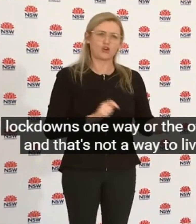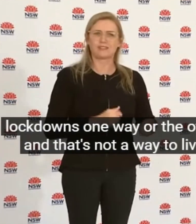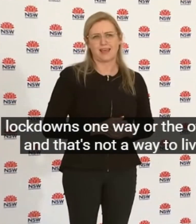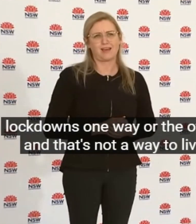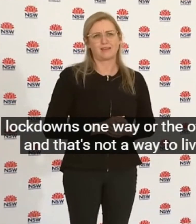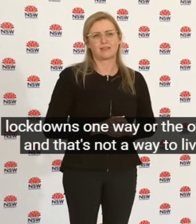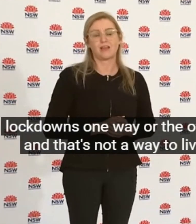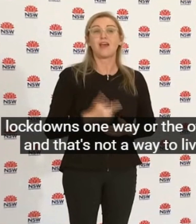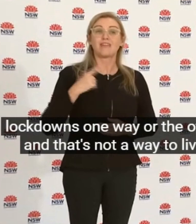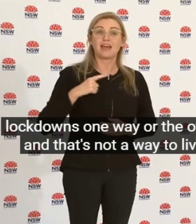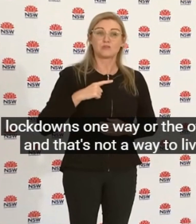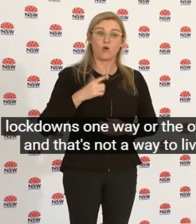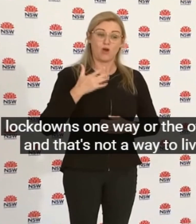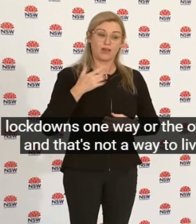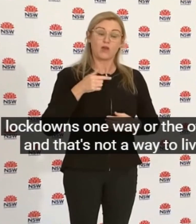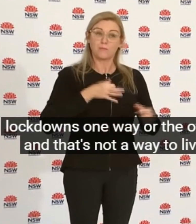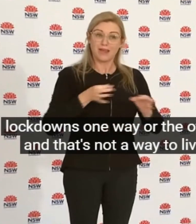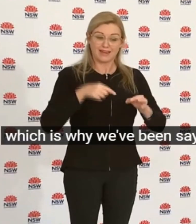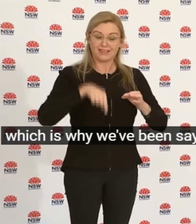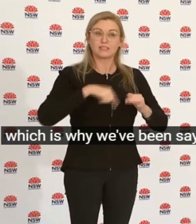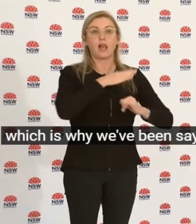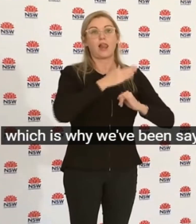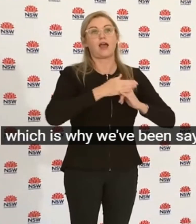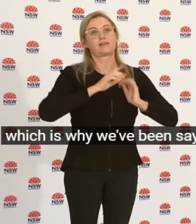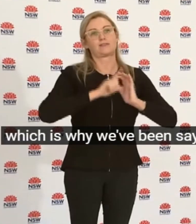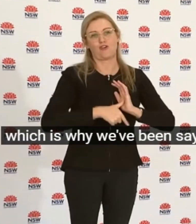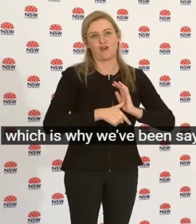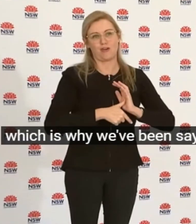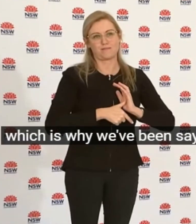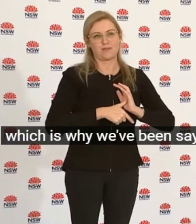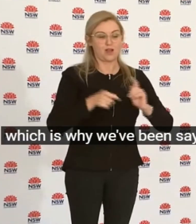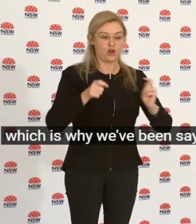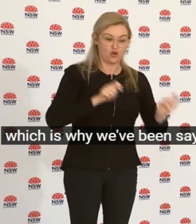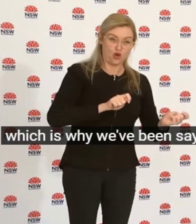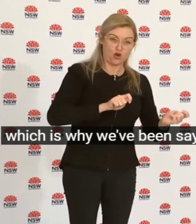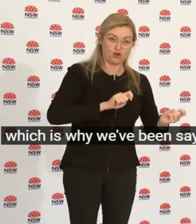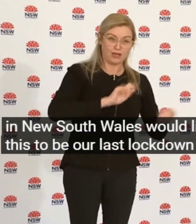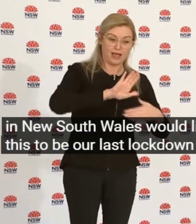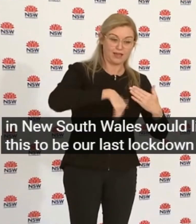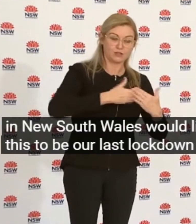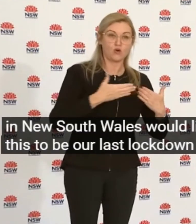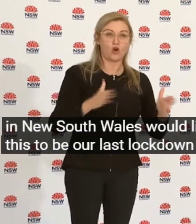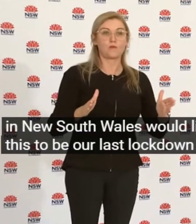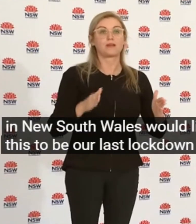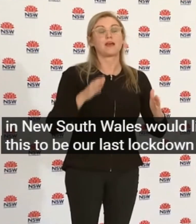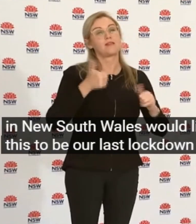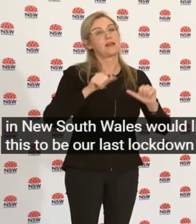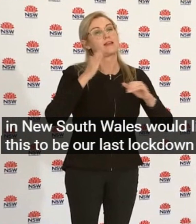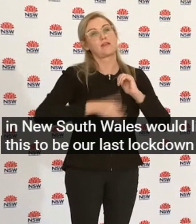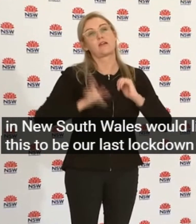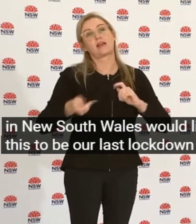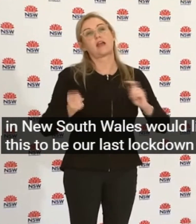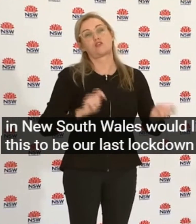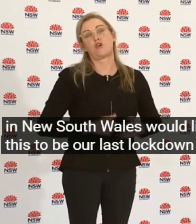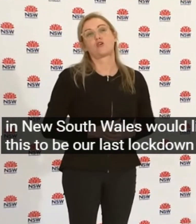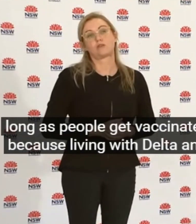like this to be our last lockdown, so long as people get vaccinated, because living with Delta and we don't know what's